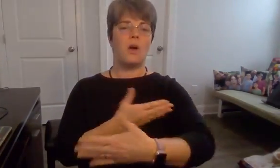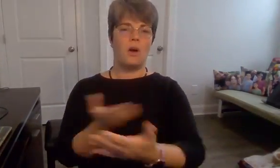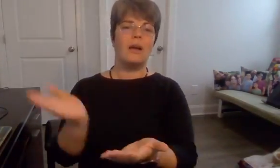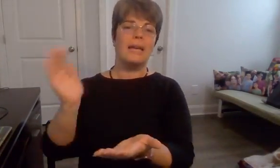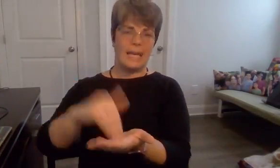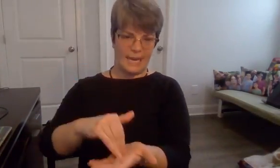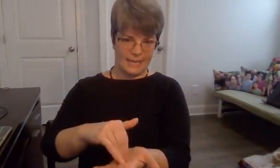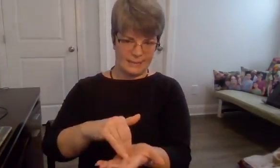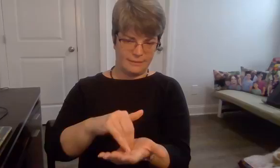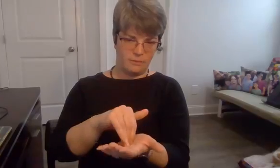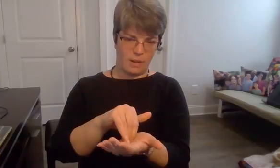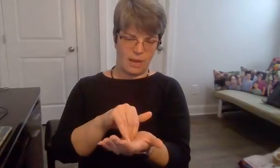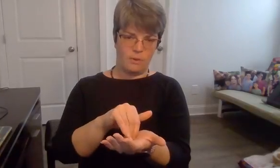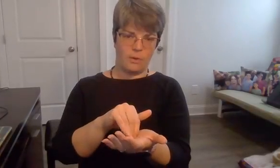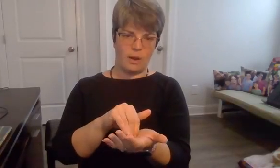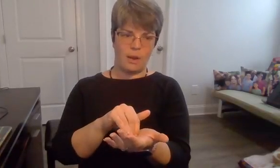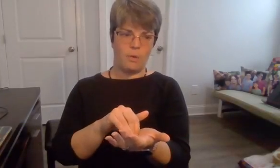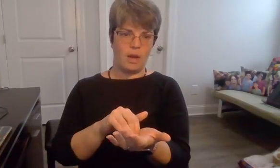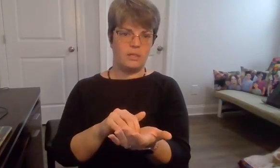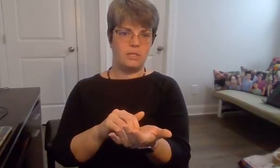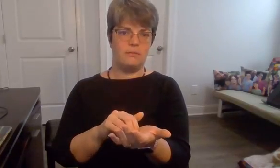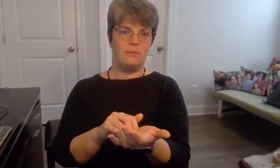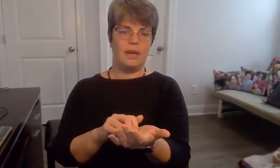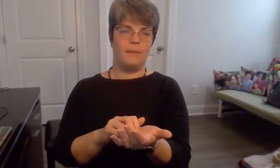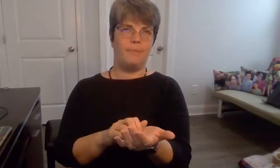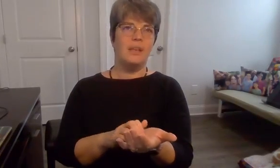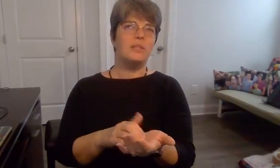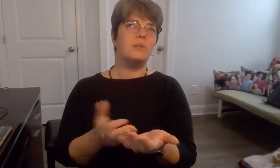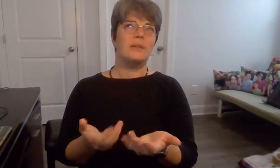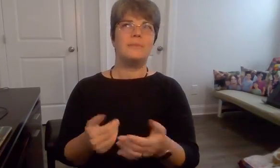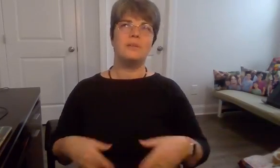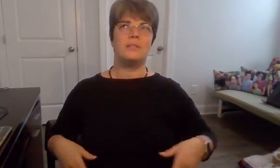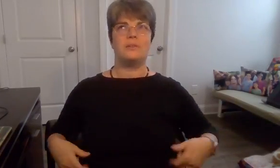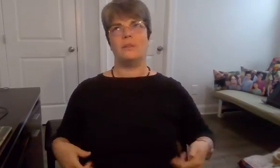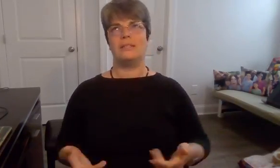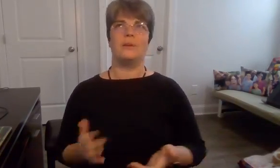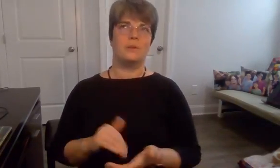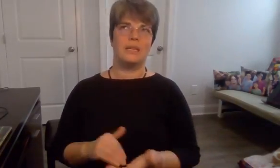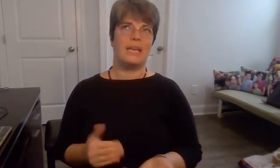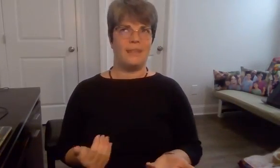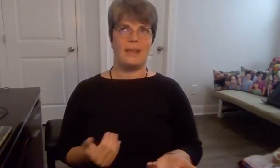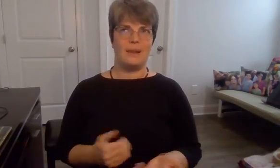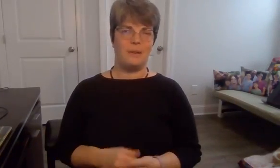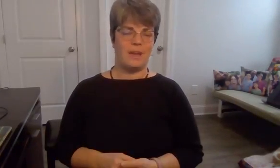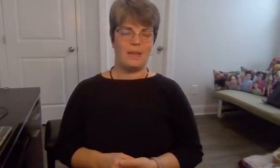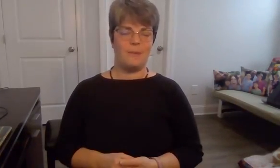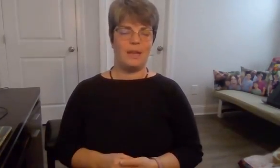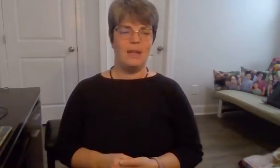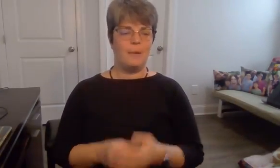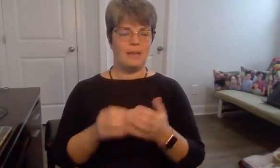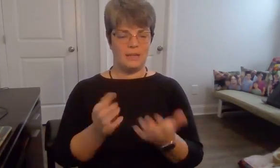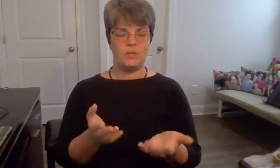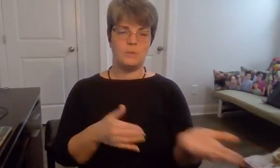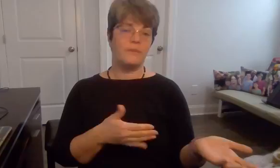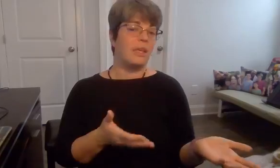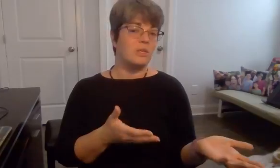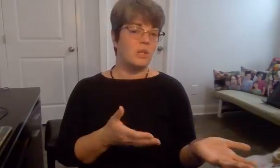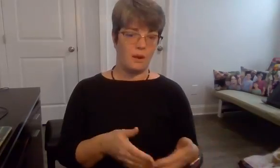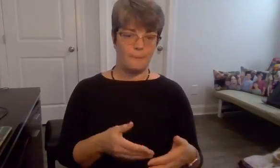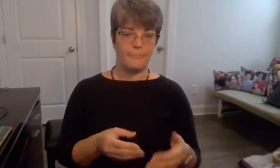song again, right? Or I want, so you can still do like tickles again, that'd be fine. But in terms of like a song, if